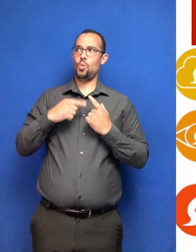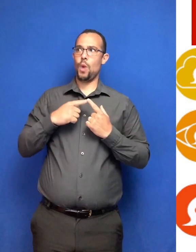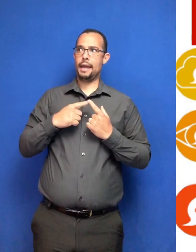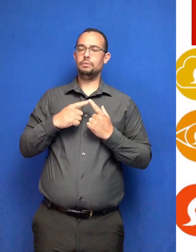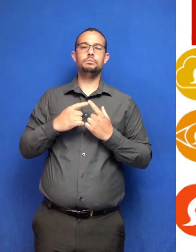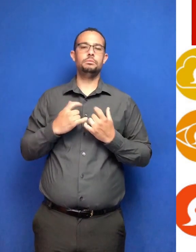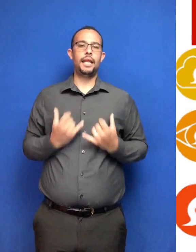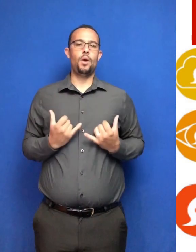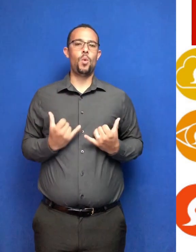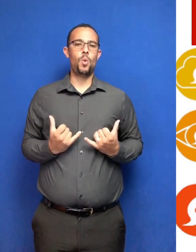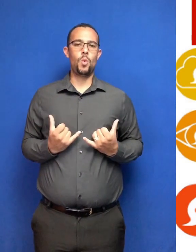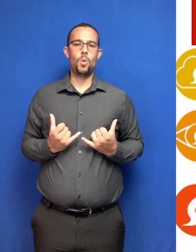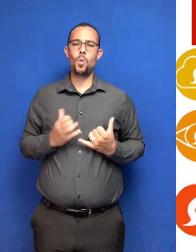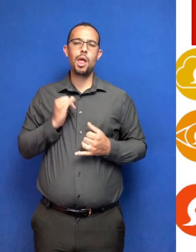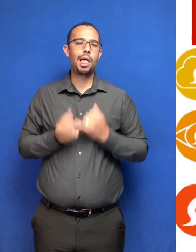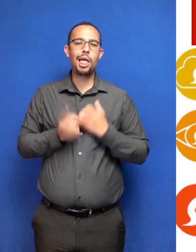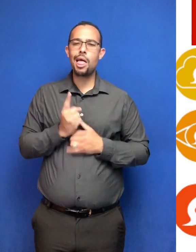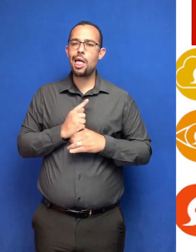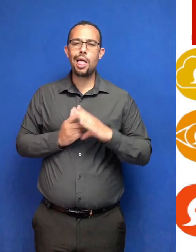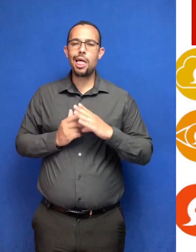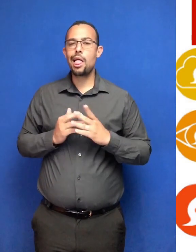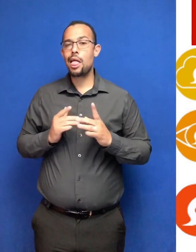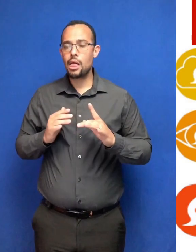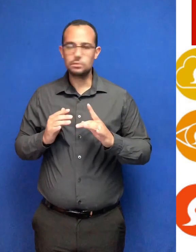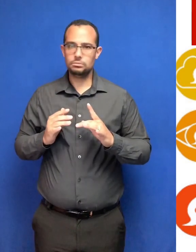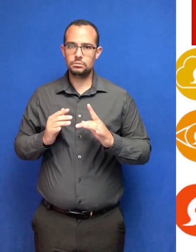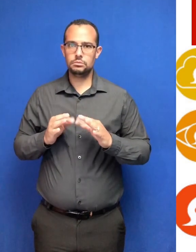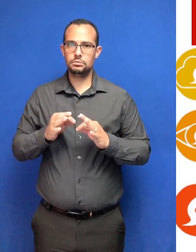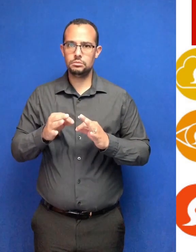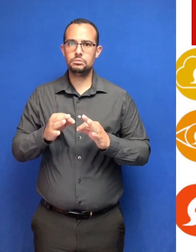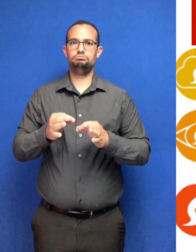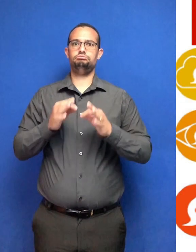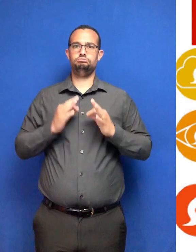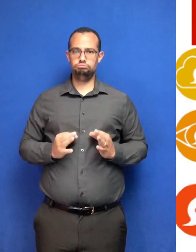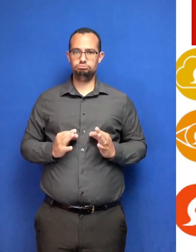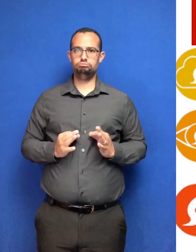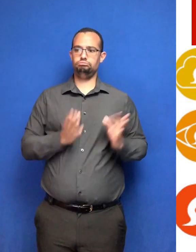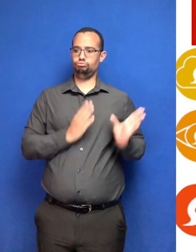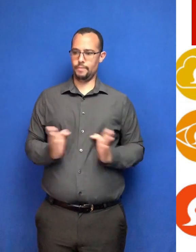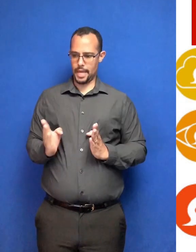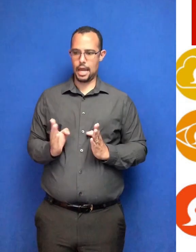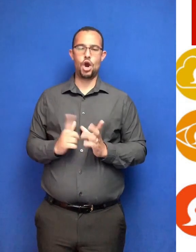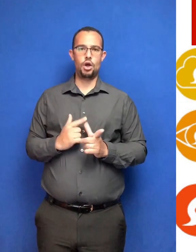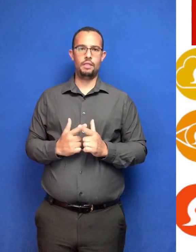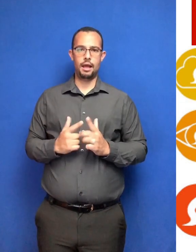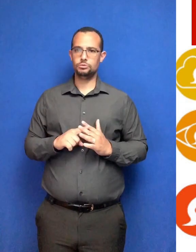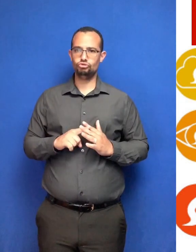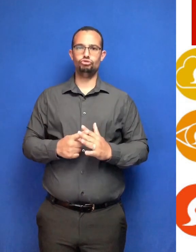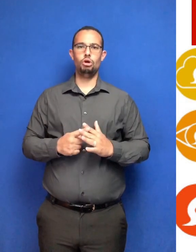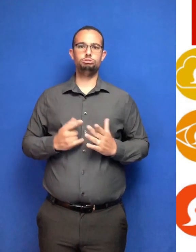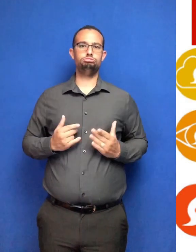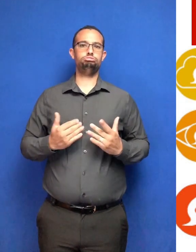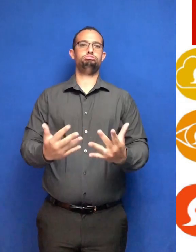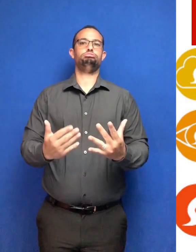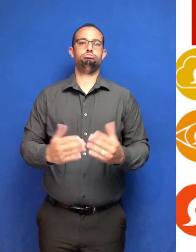that. You don't need to wait until last minute. Start making your preparations and put your action plan